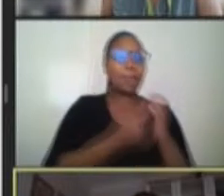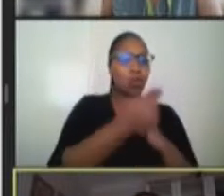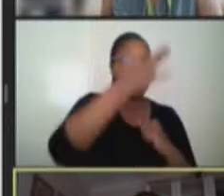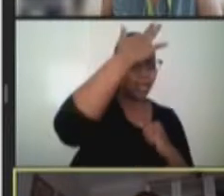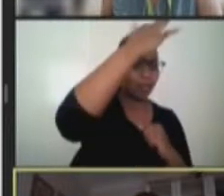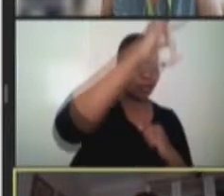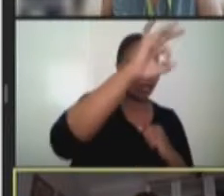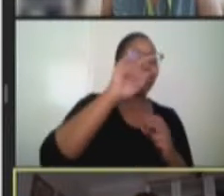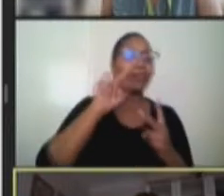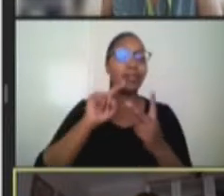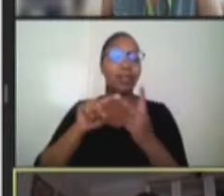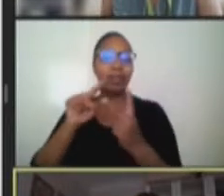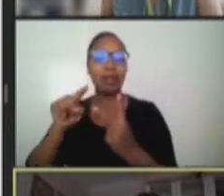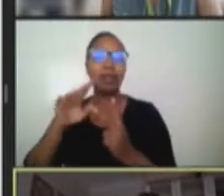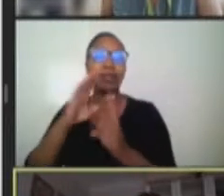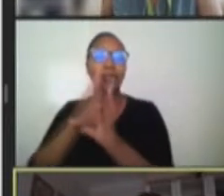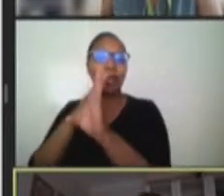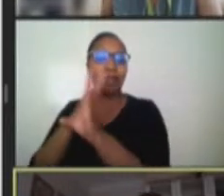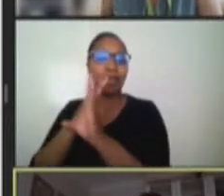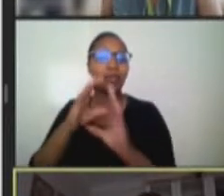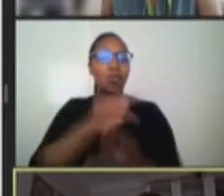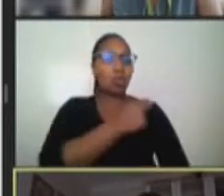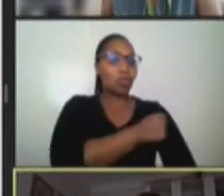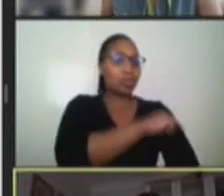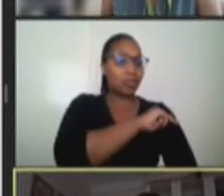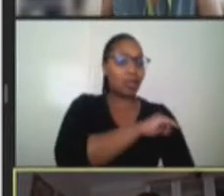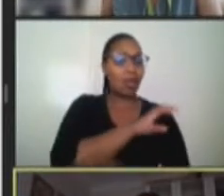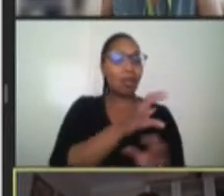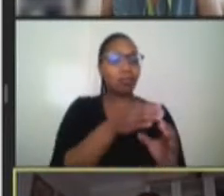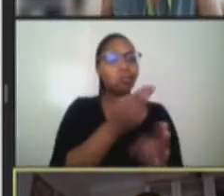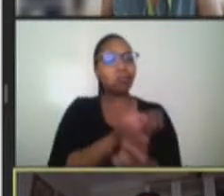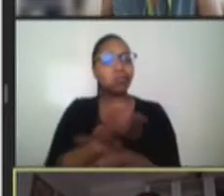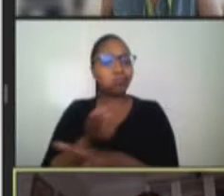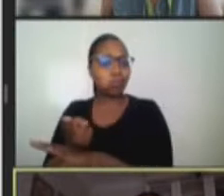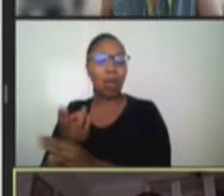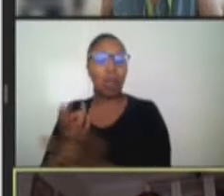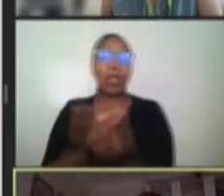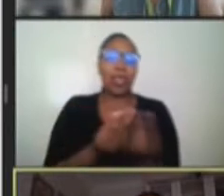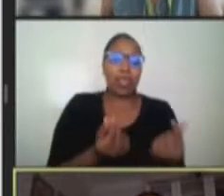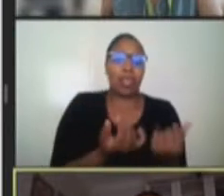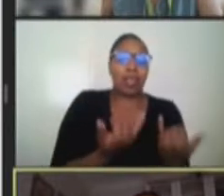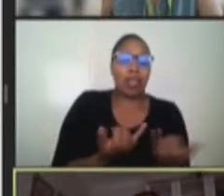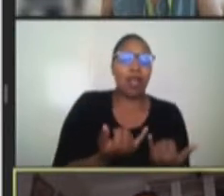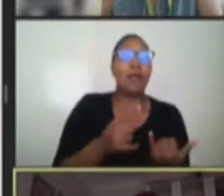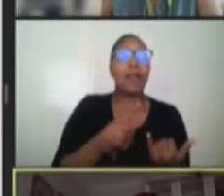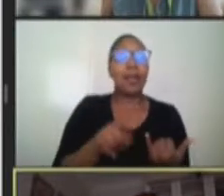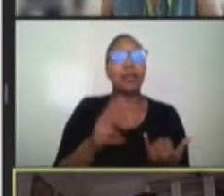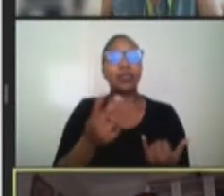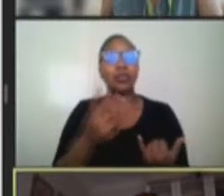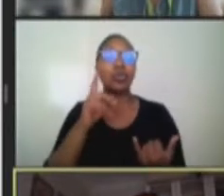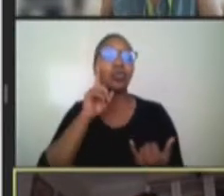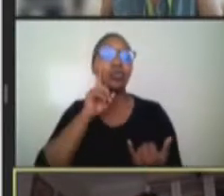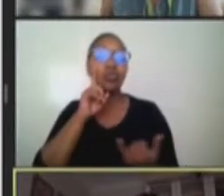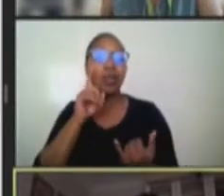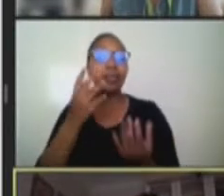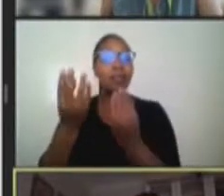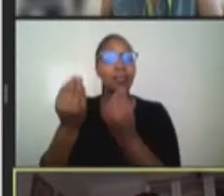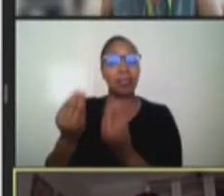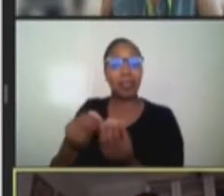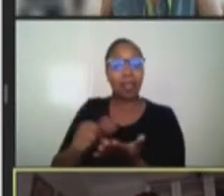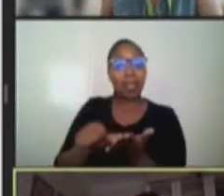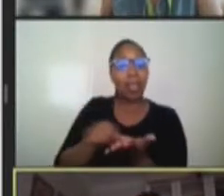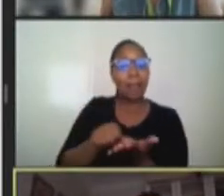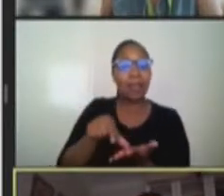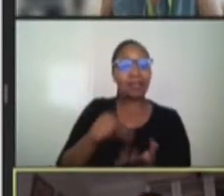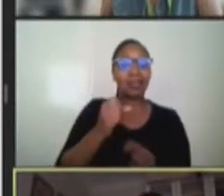current 14-day daily average and the previous 14-day daily average, specifically for districts in Gauteng, you can see now that